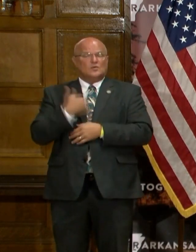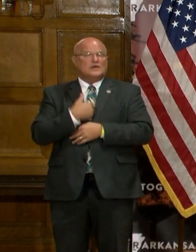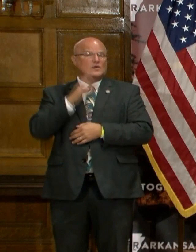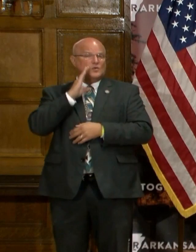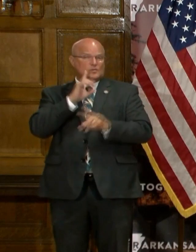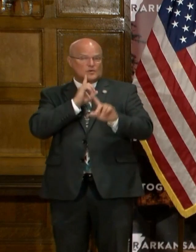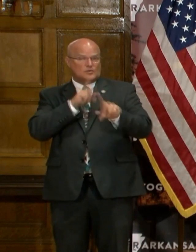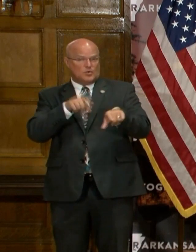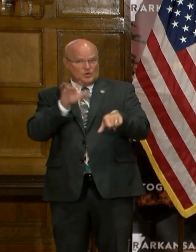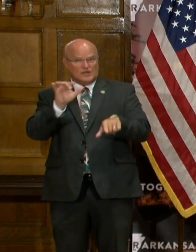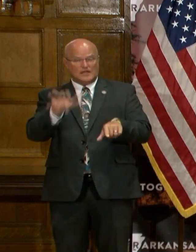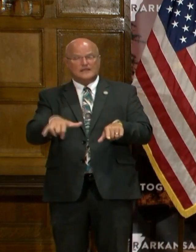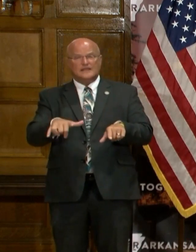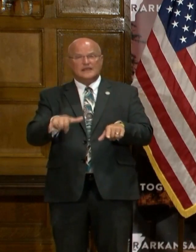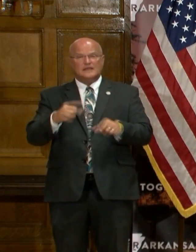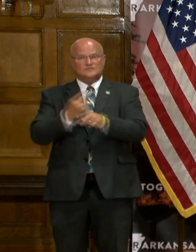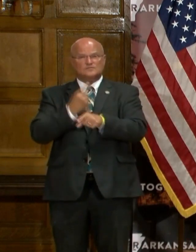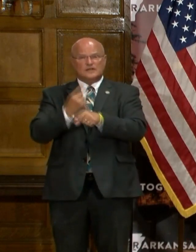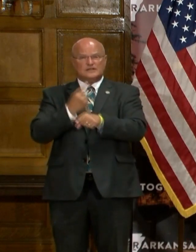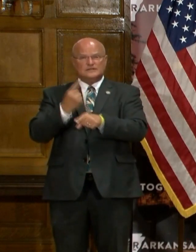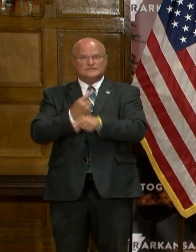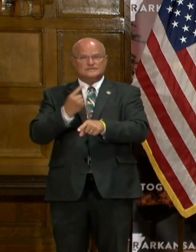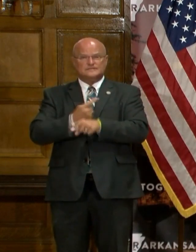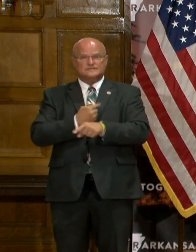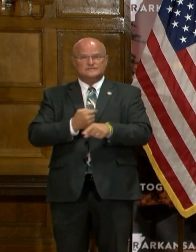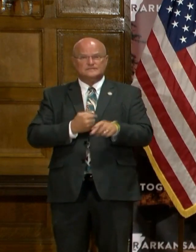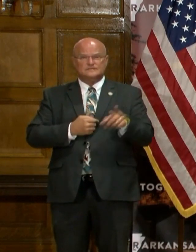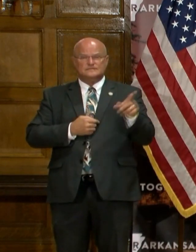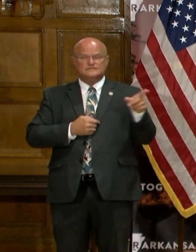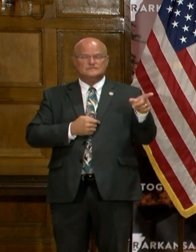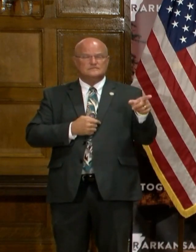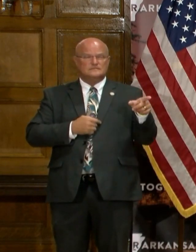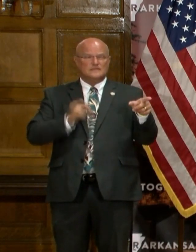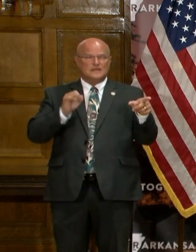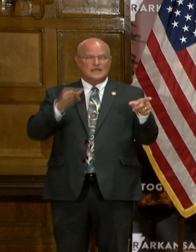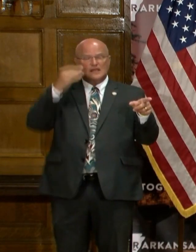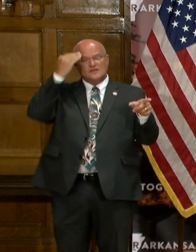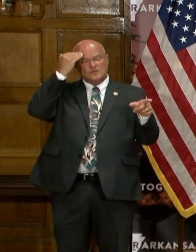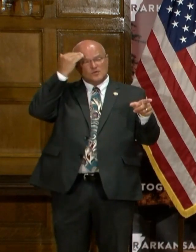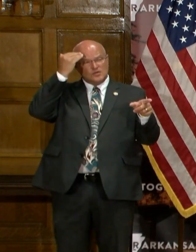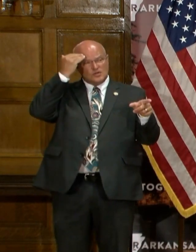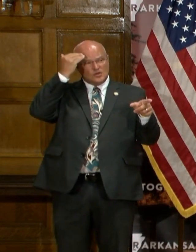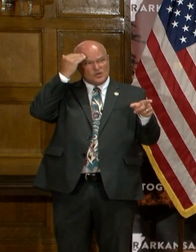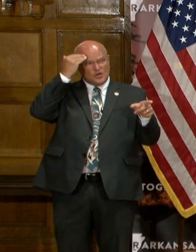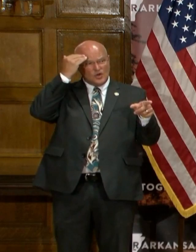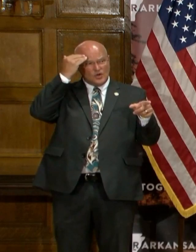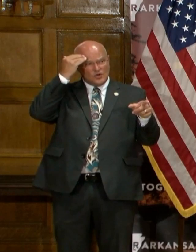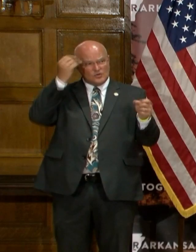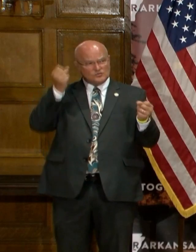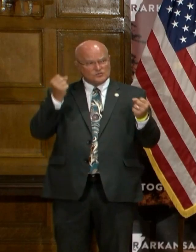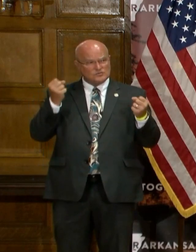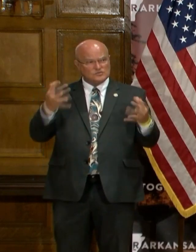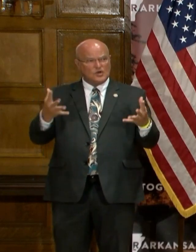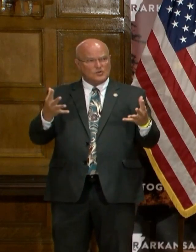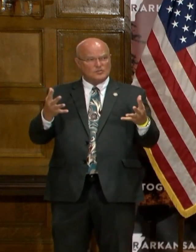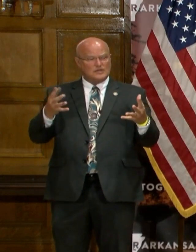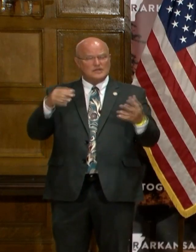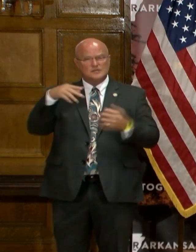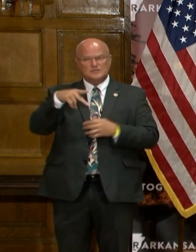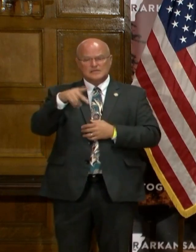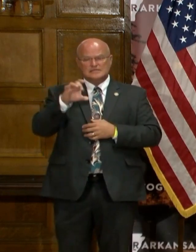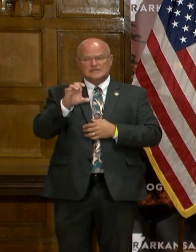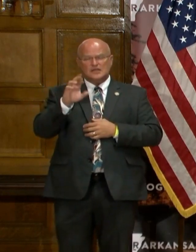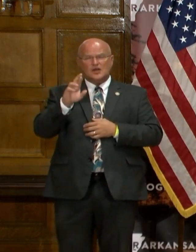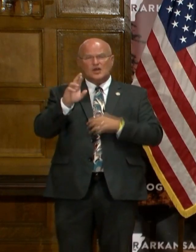be reporting on that on a regular basis. If we know there's, so many PCR tests that